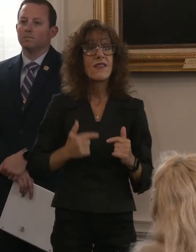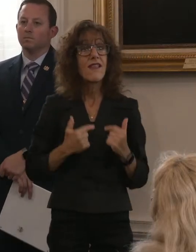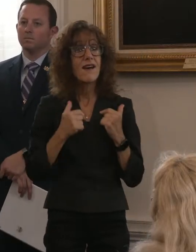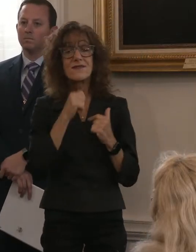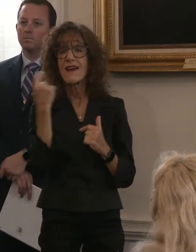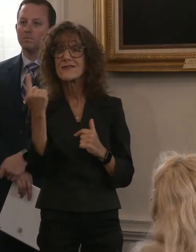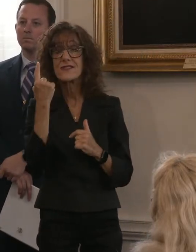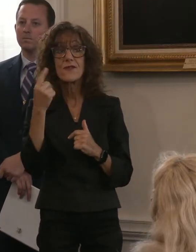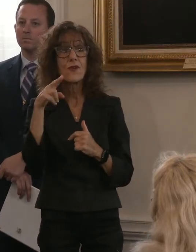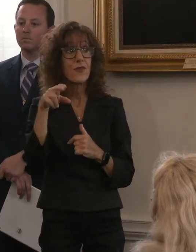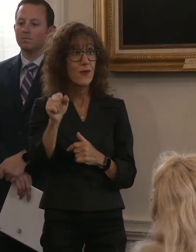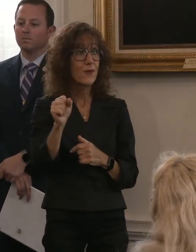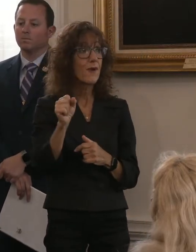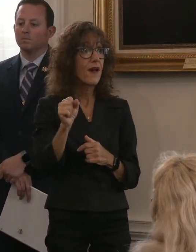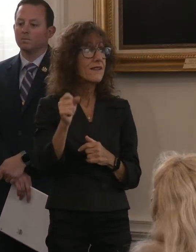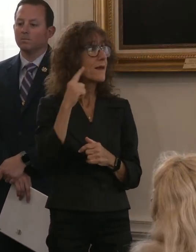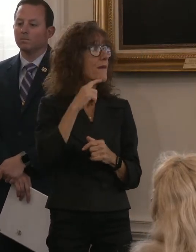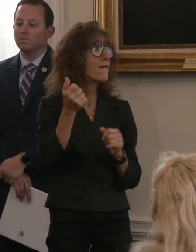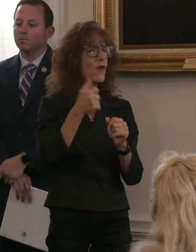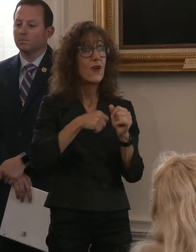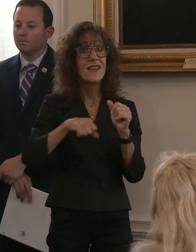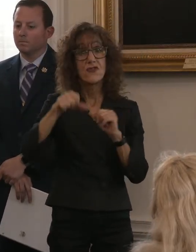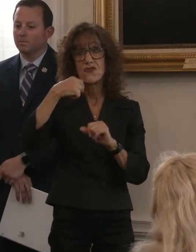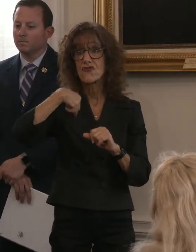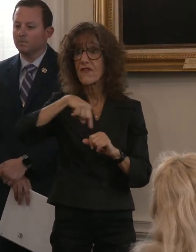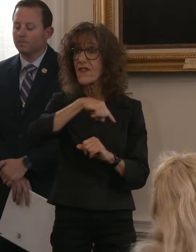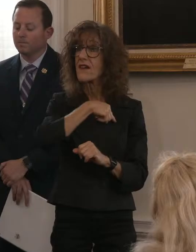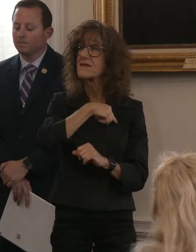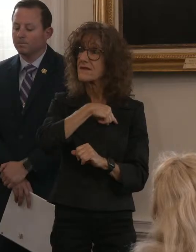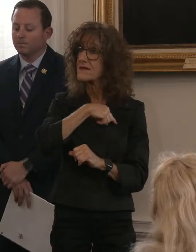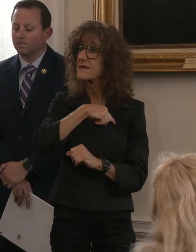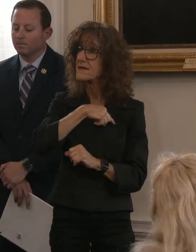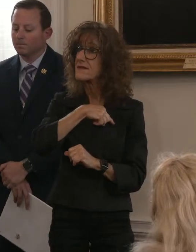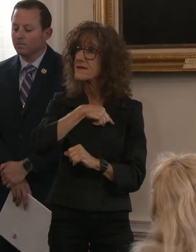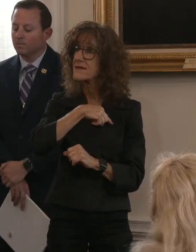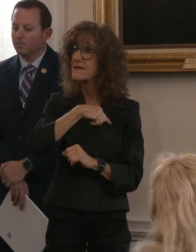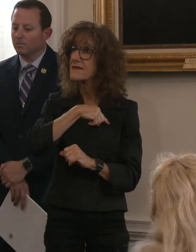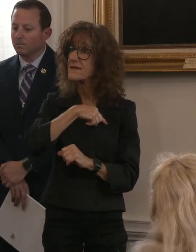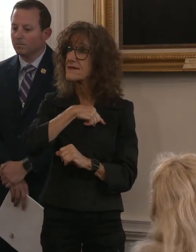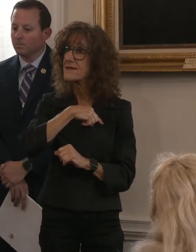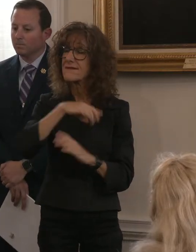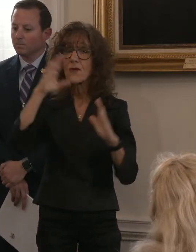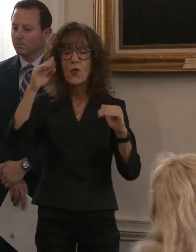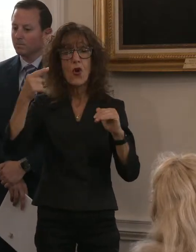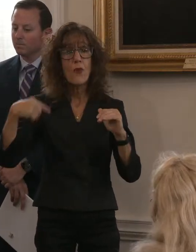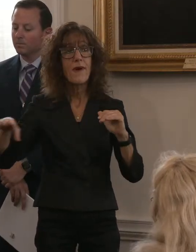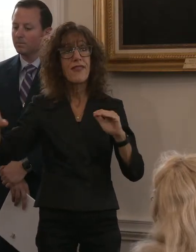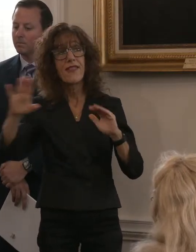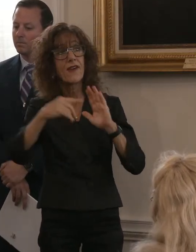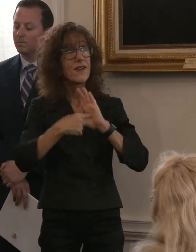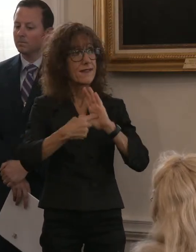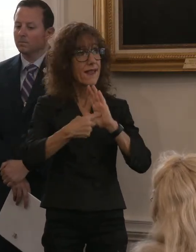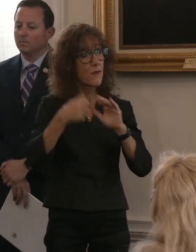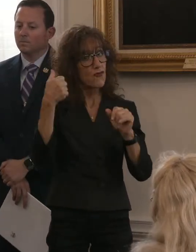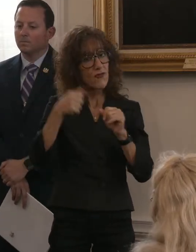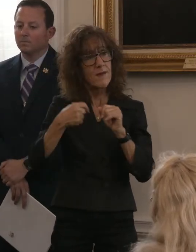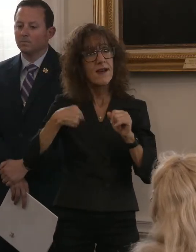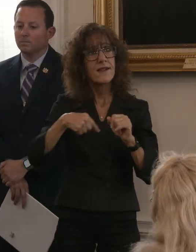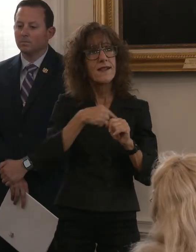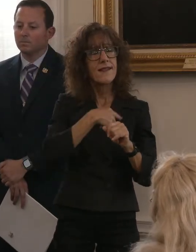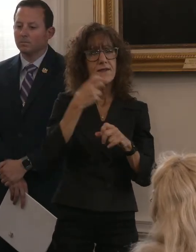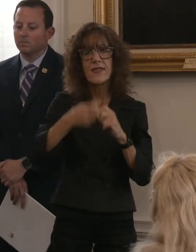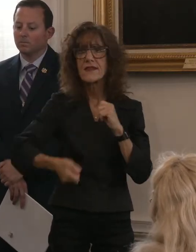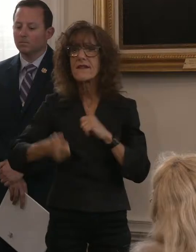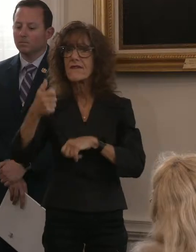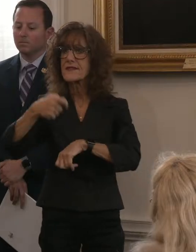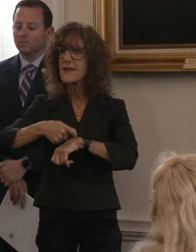our country, but for each of us. May their example remind us, even in the hardest